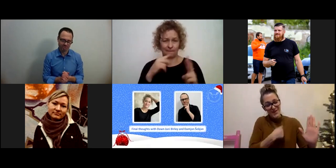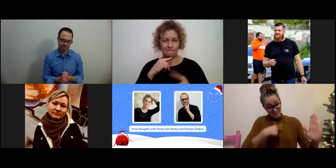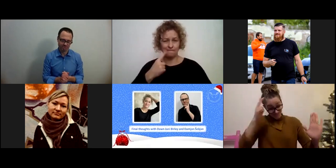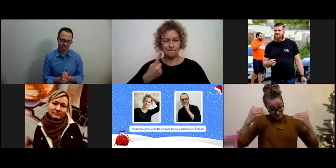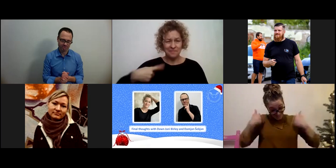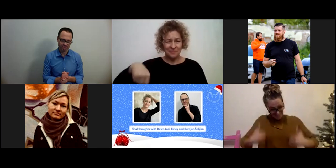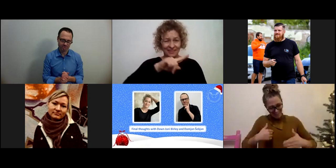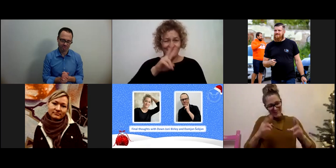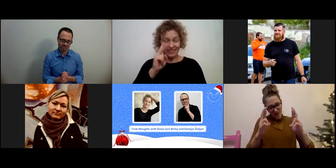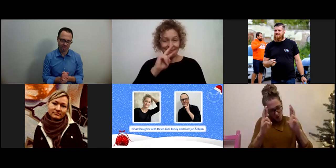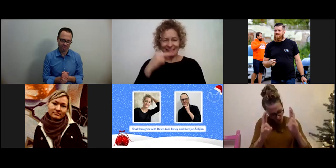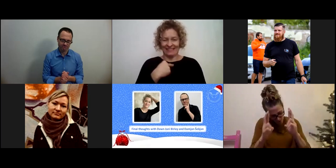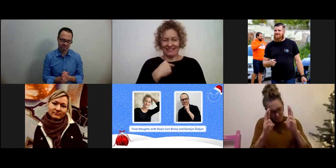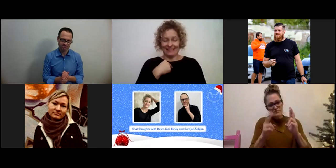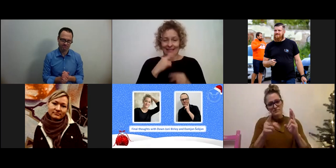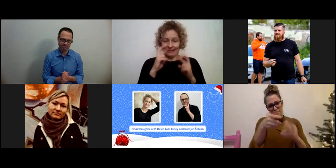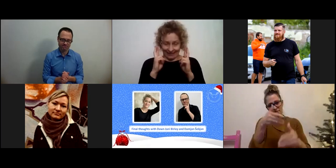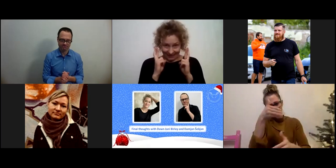you. Thank you so much.